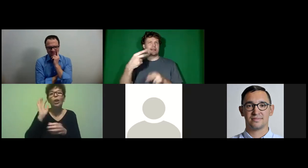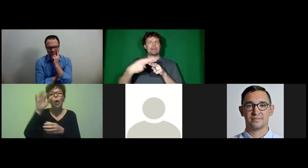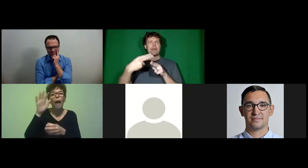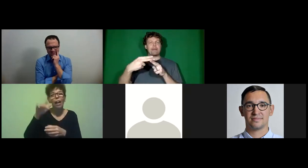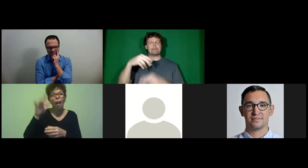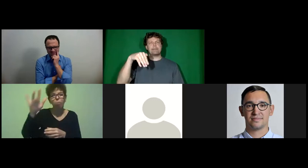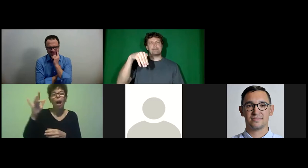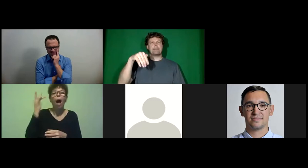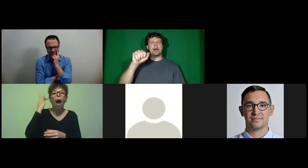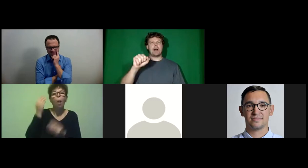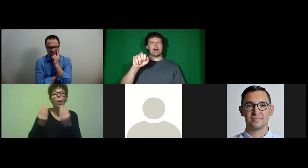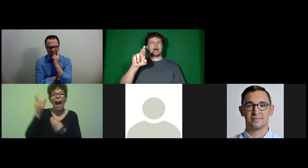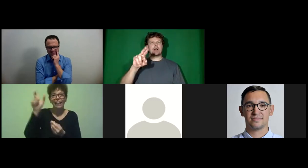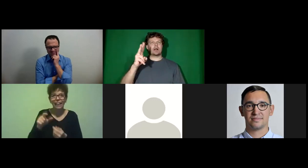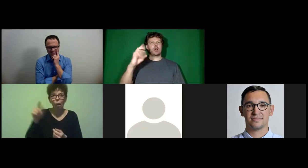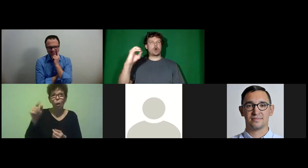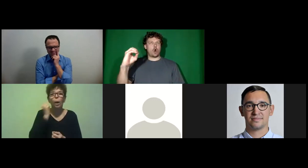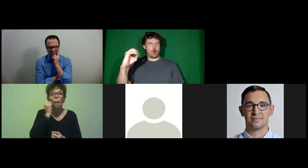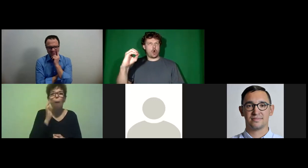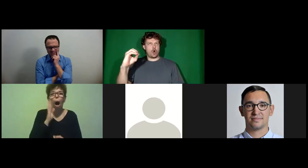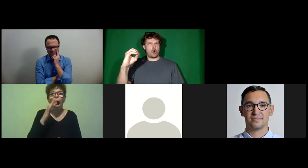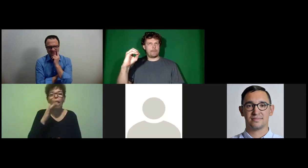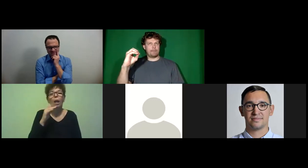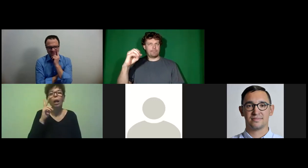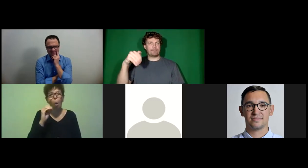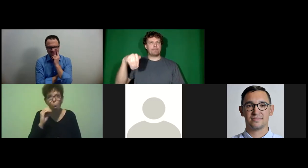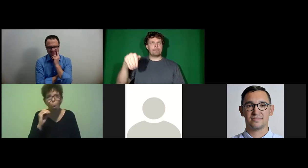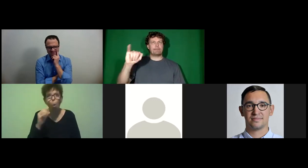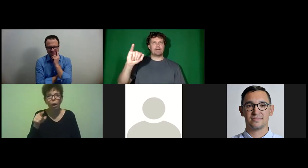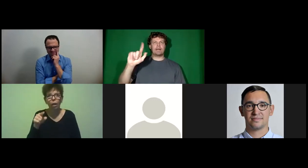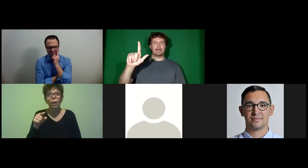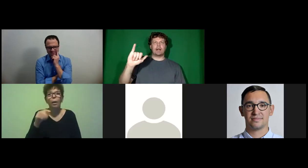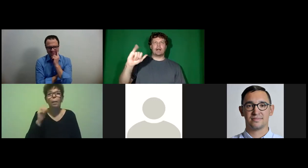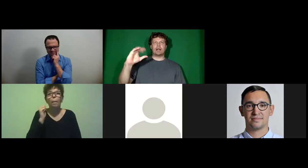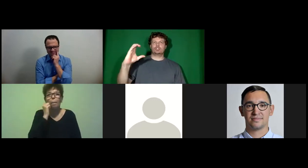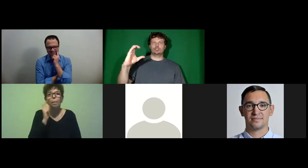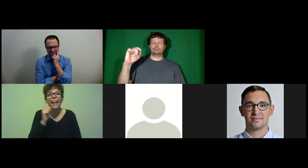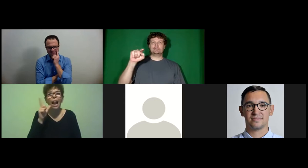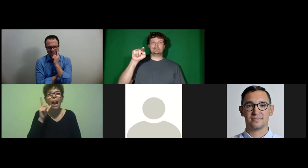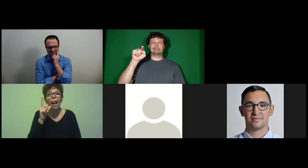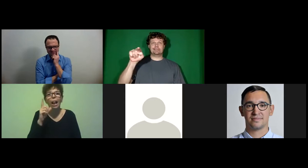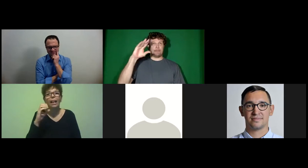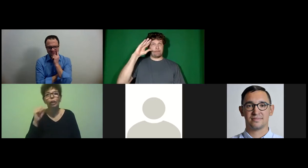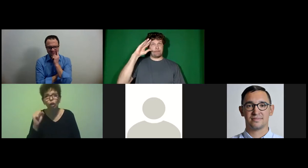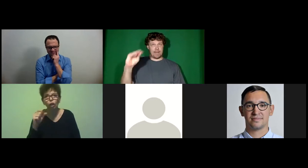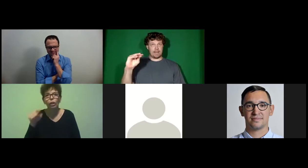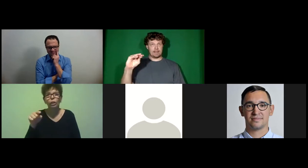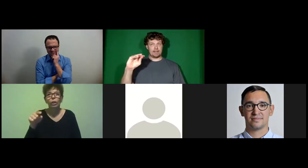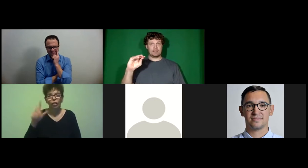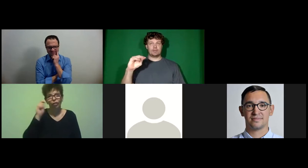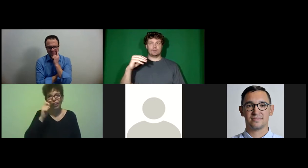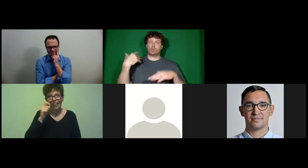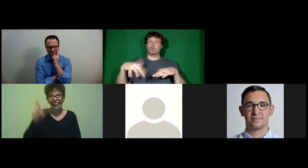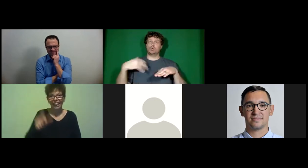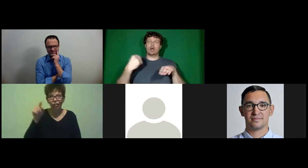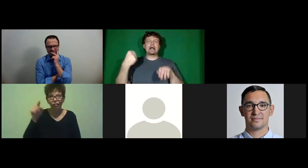When I was watching basketball growing up, there was one player, Marko Milic.